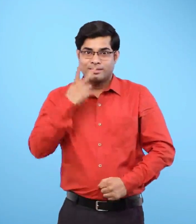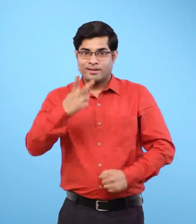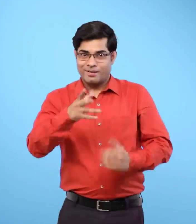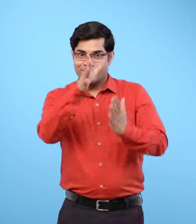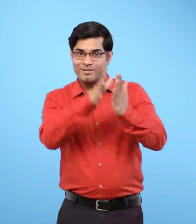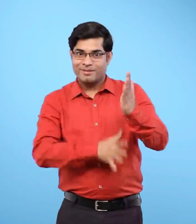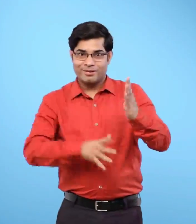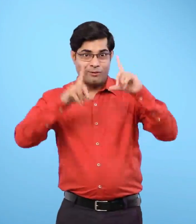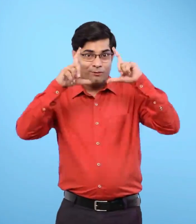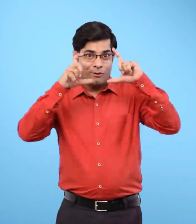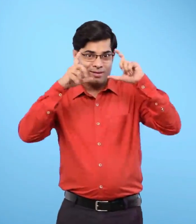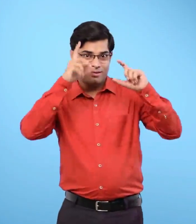This page has three pictures.